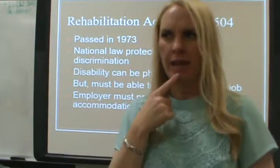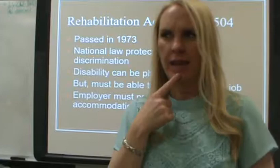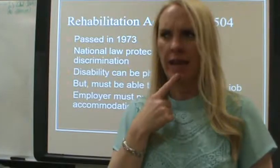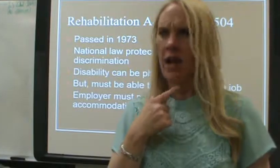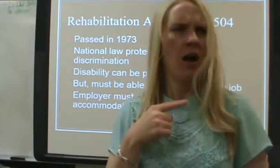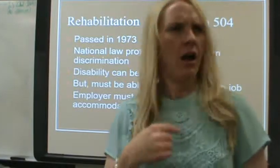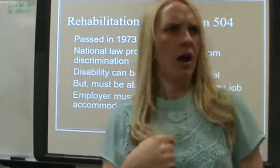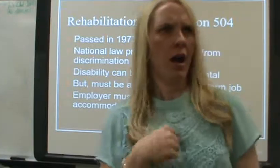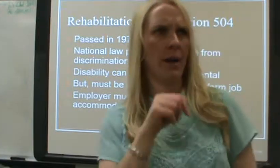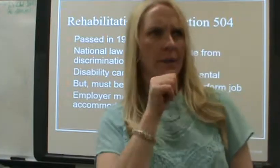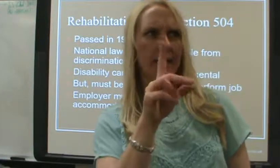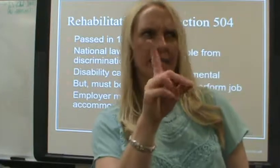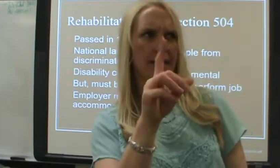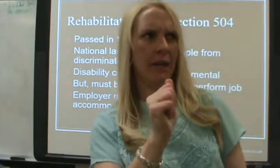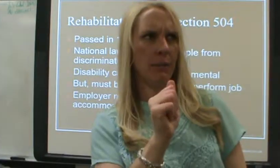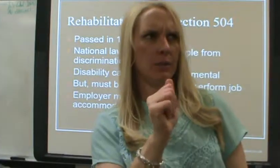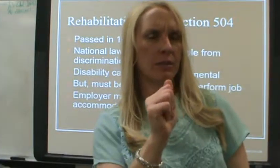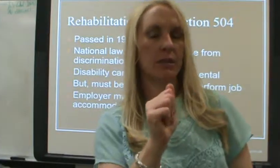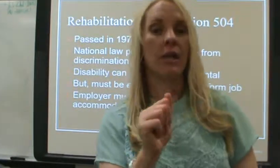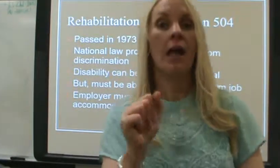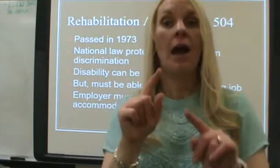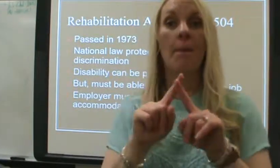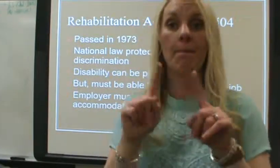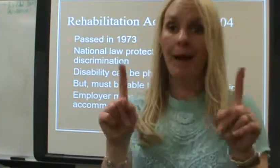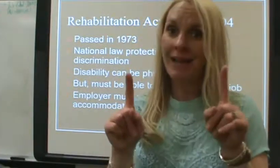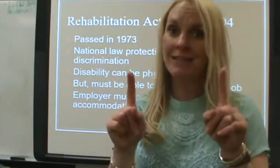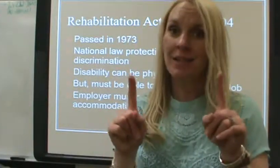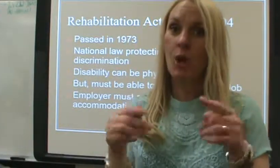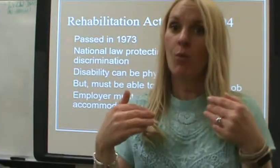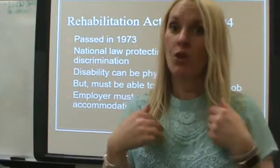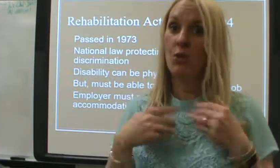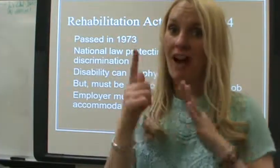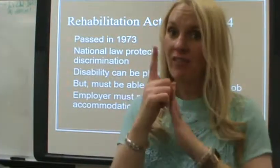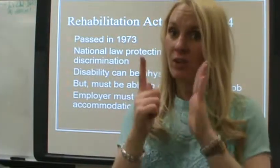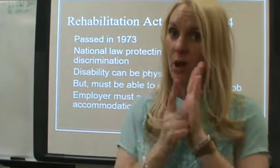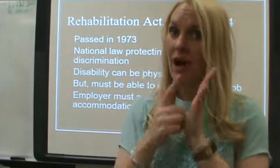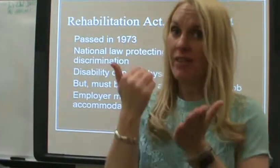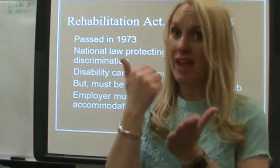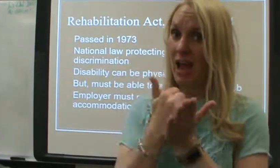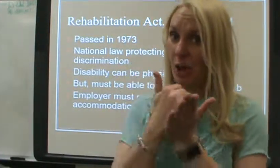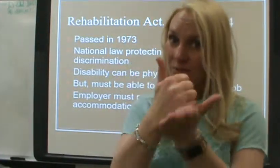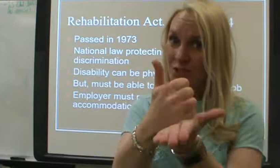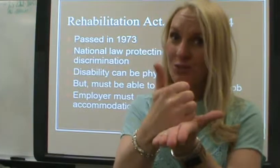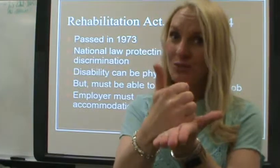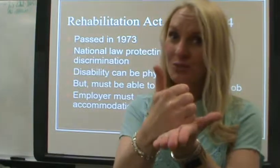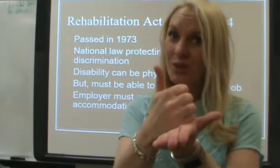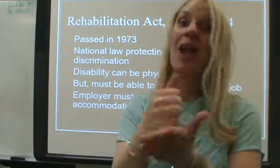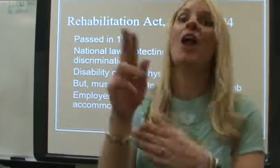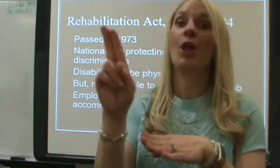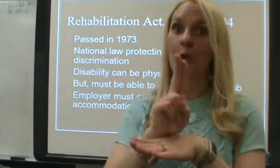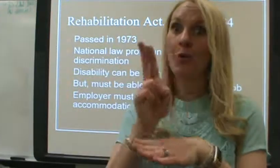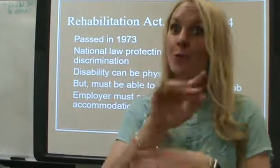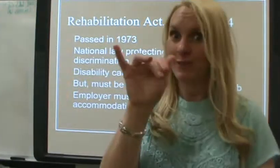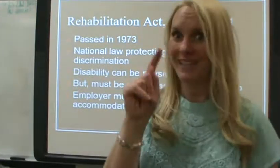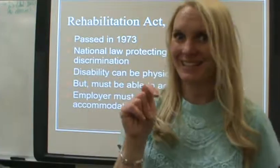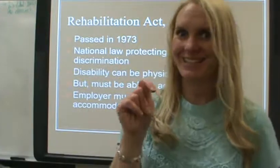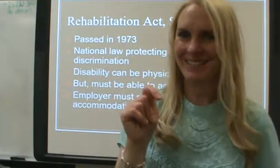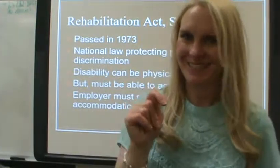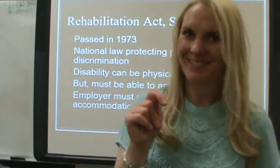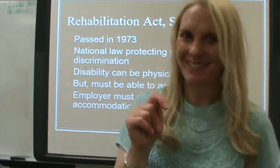say, I'm not disabled. But when you have a law that helps you, you use it, all